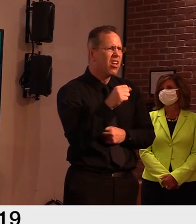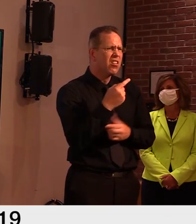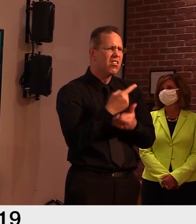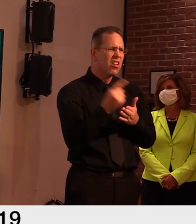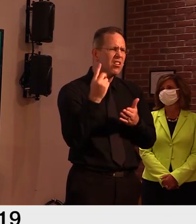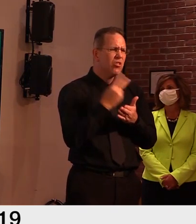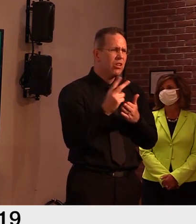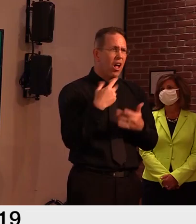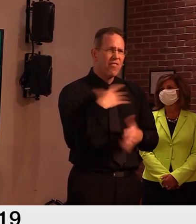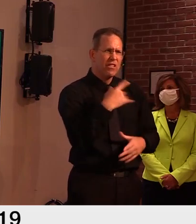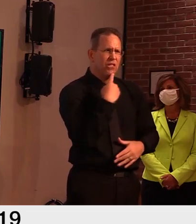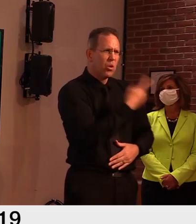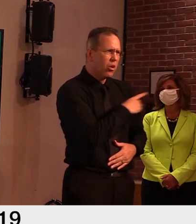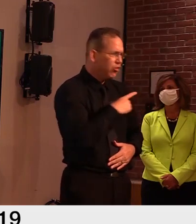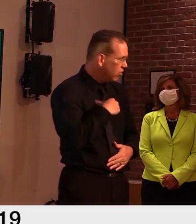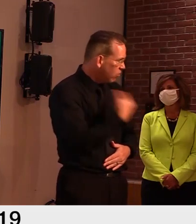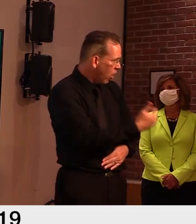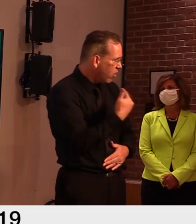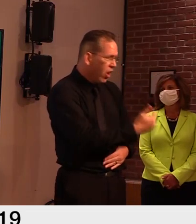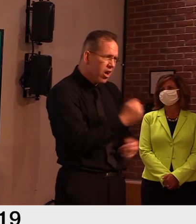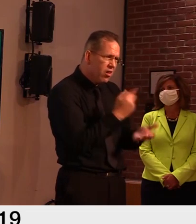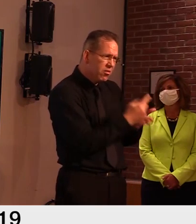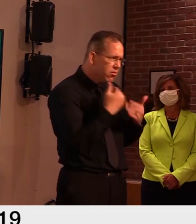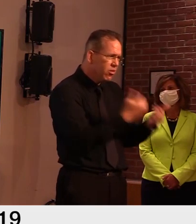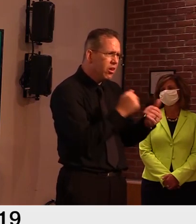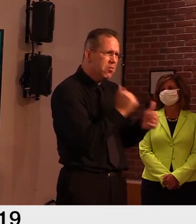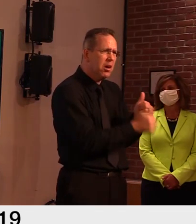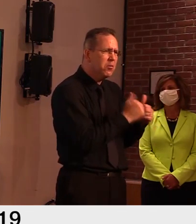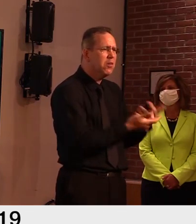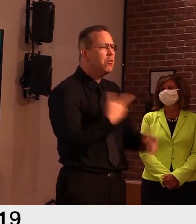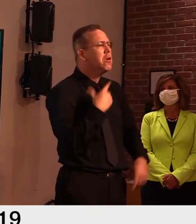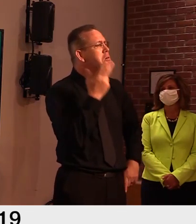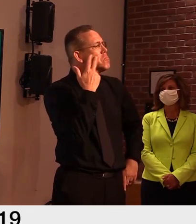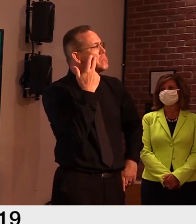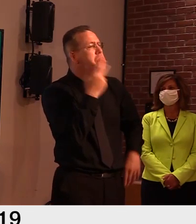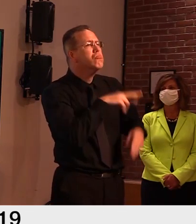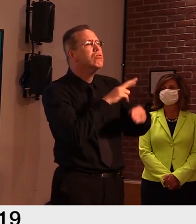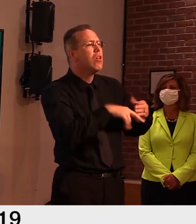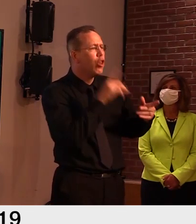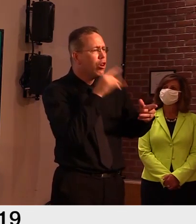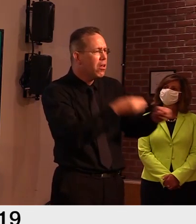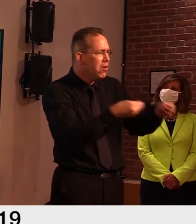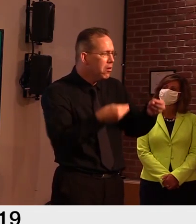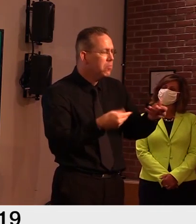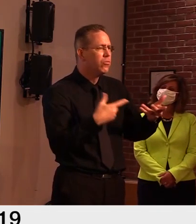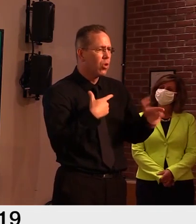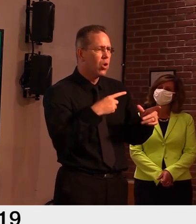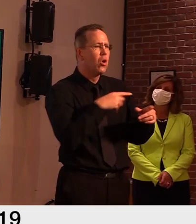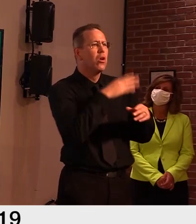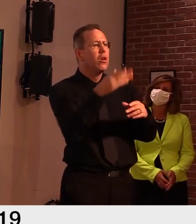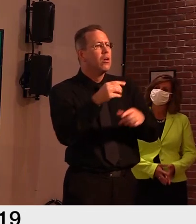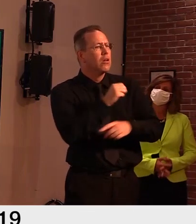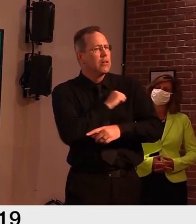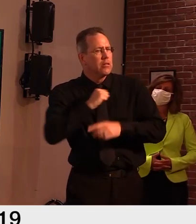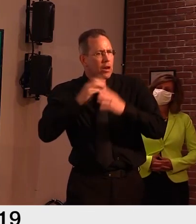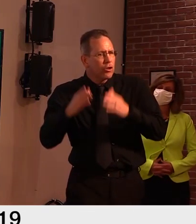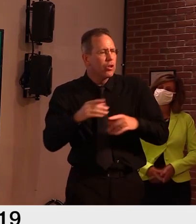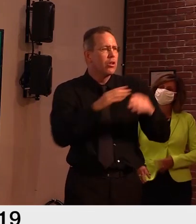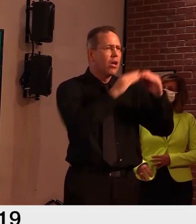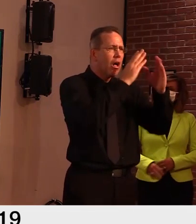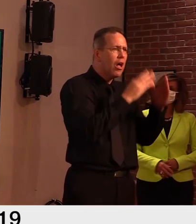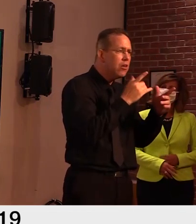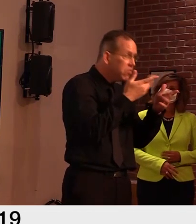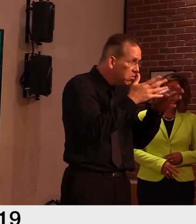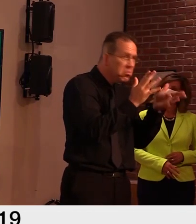again, my encouragement a week ago was for them to get moving on some of the economic packages. It appears that